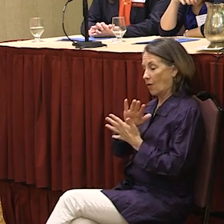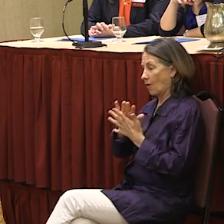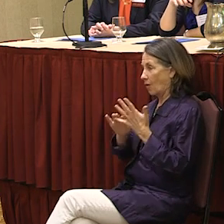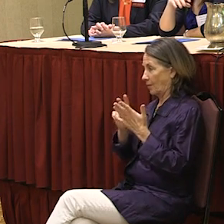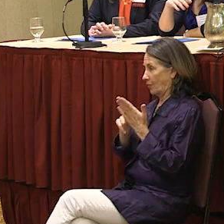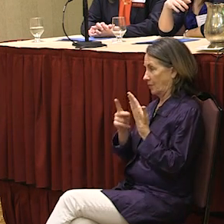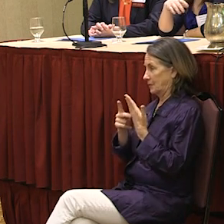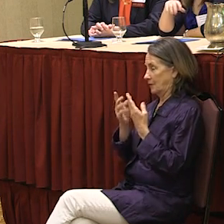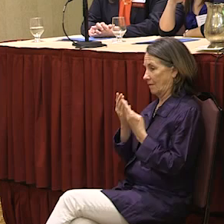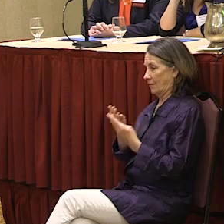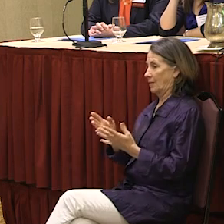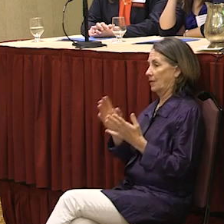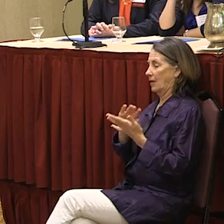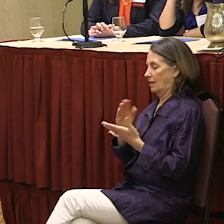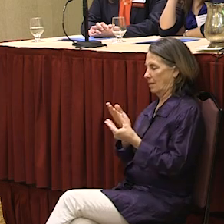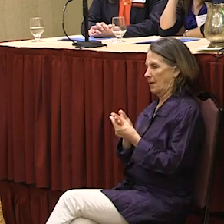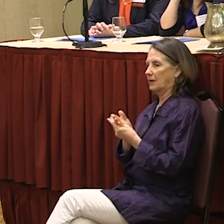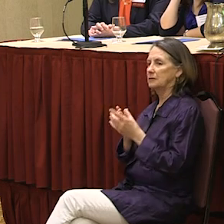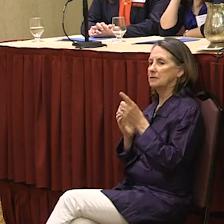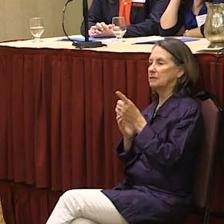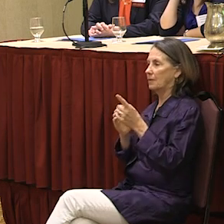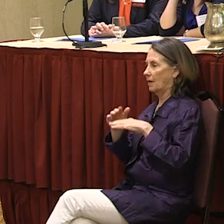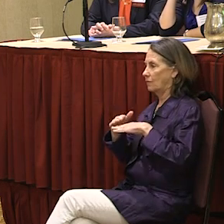programs available in the packets that we have in the back of the room.